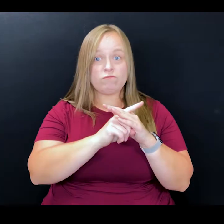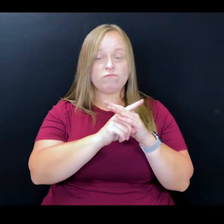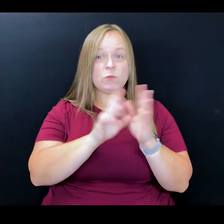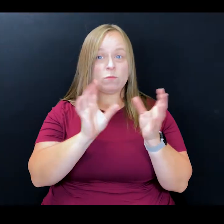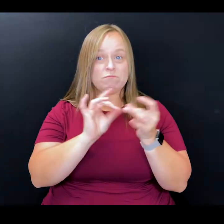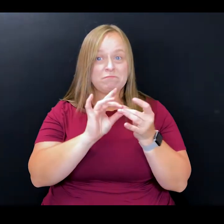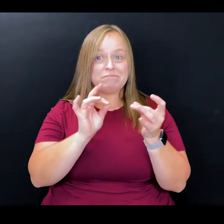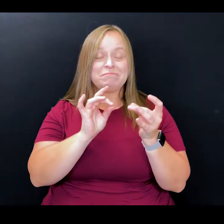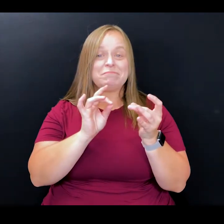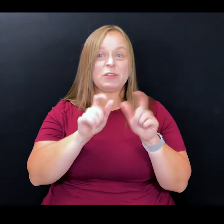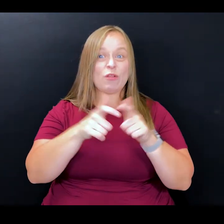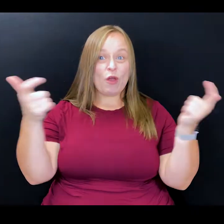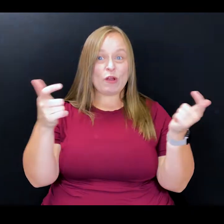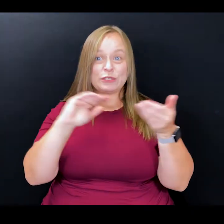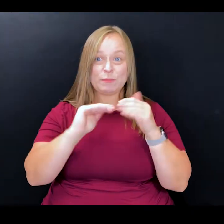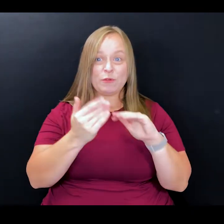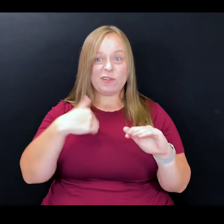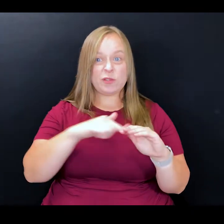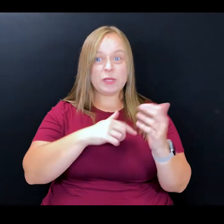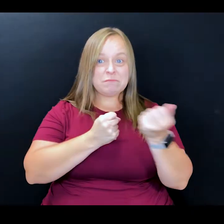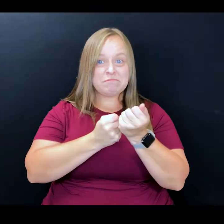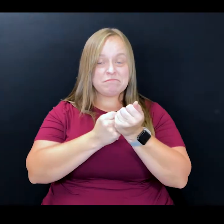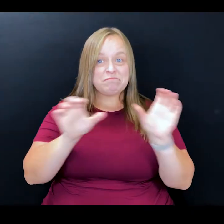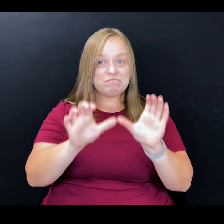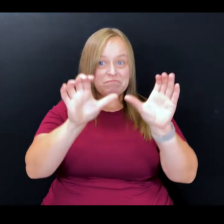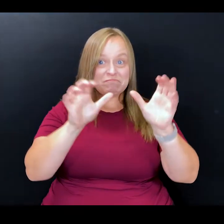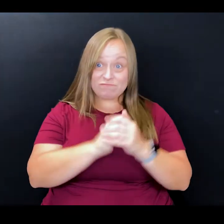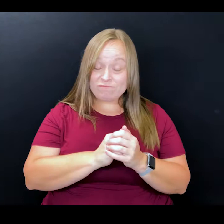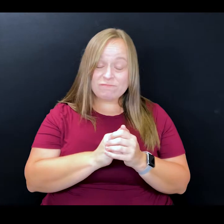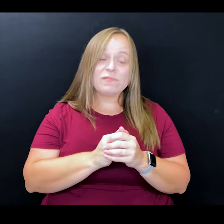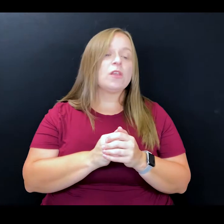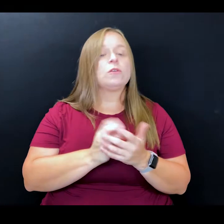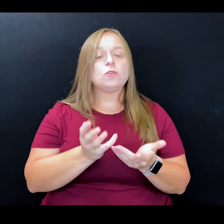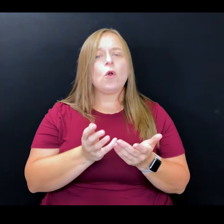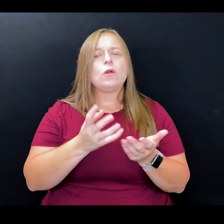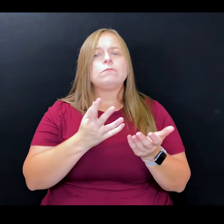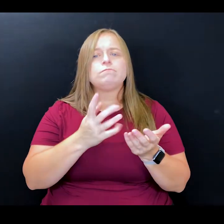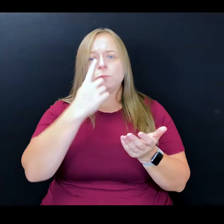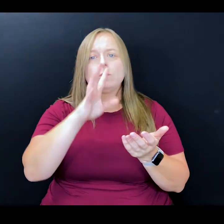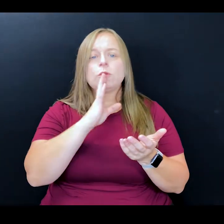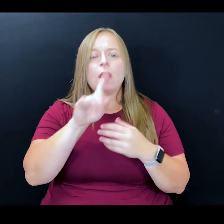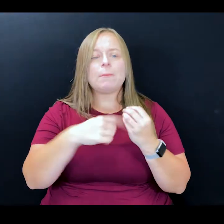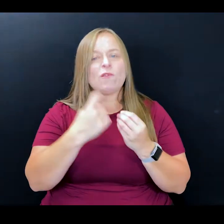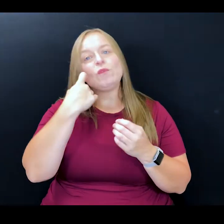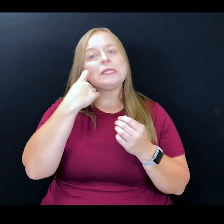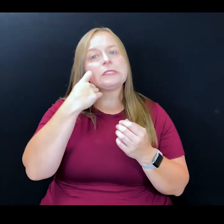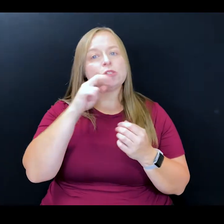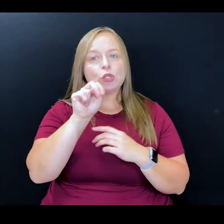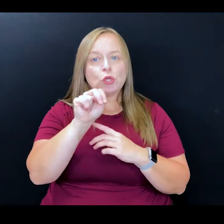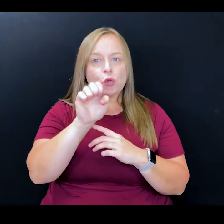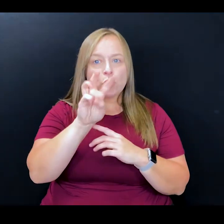we also have a large community that we advocate for. Let's talk about some of the